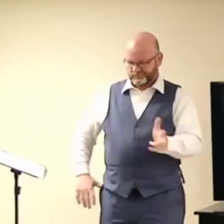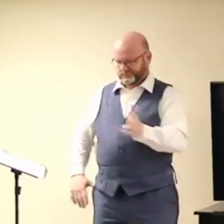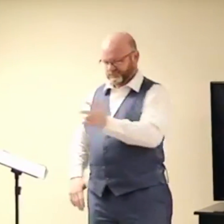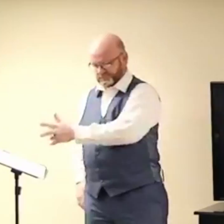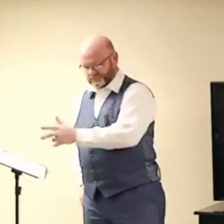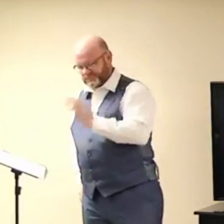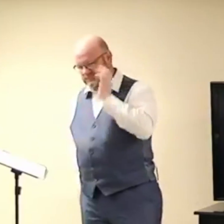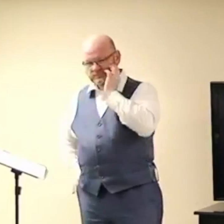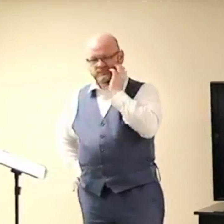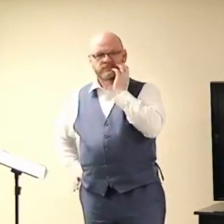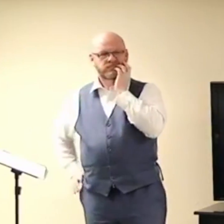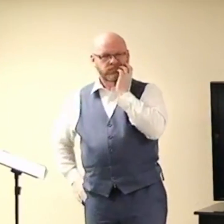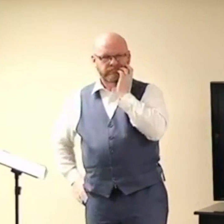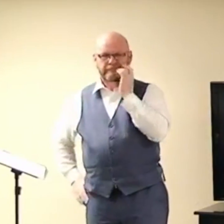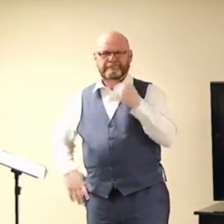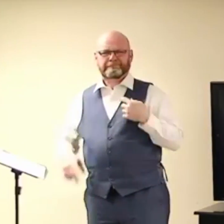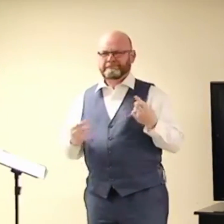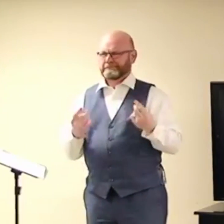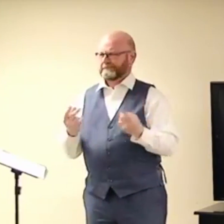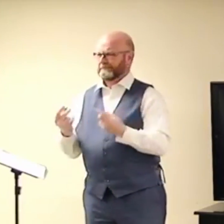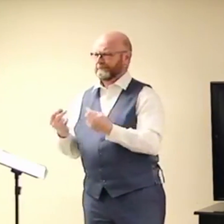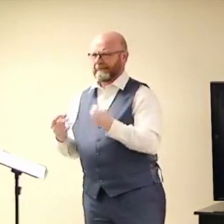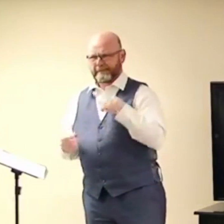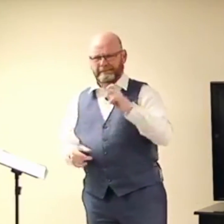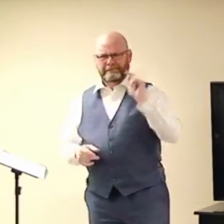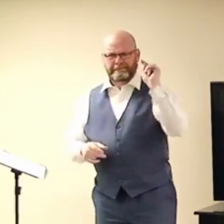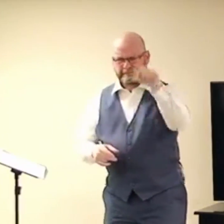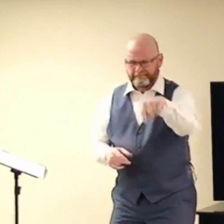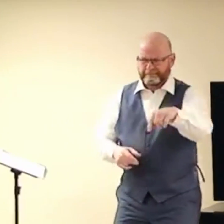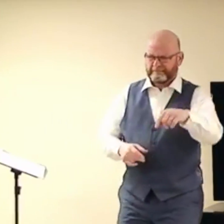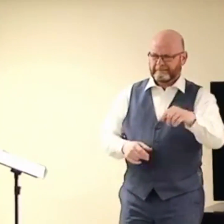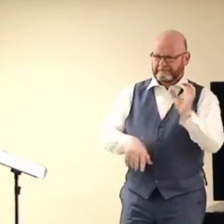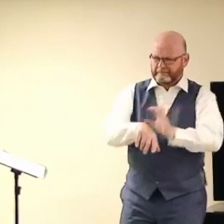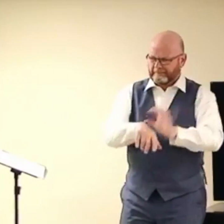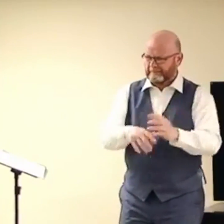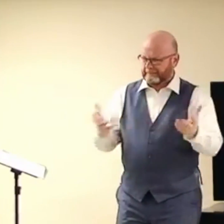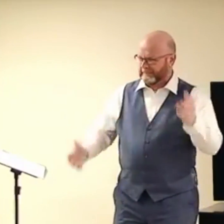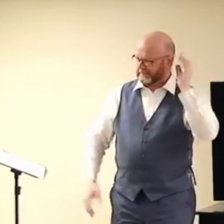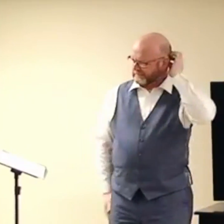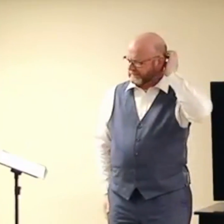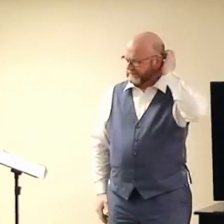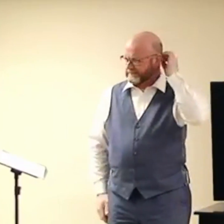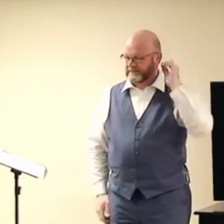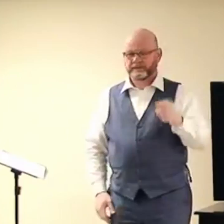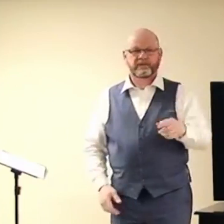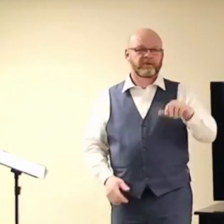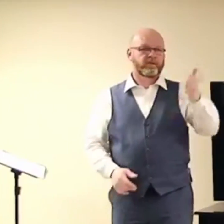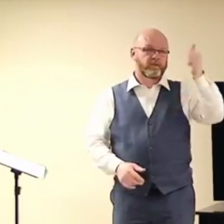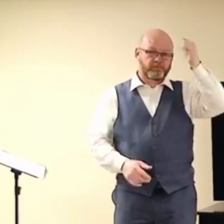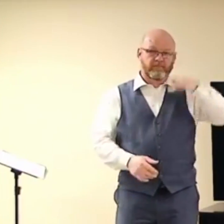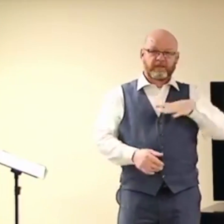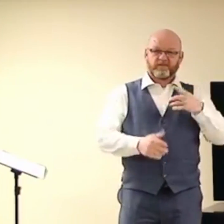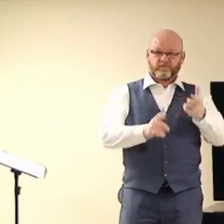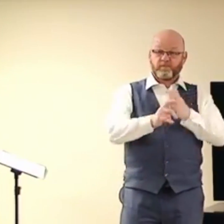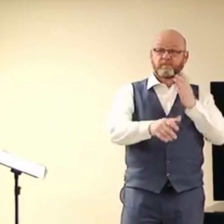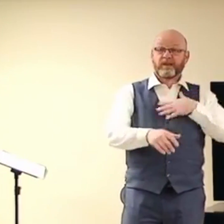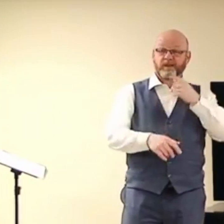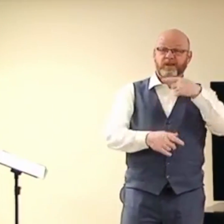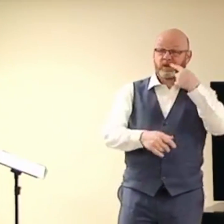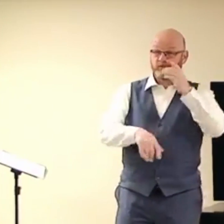thought, what's wrong? So I pulled over and I thought, well, what do I do? So I called church.